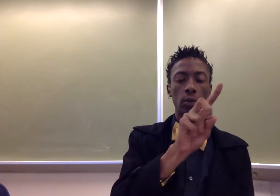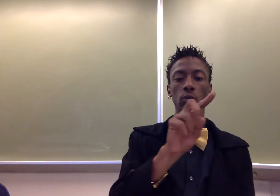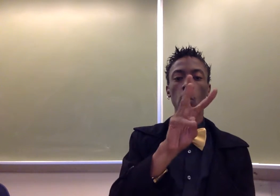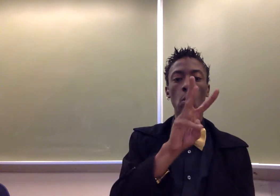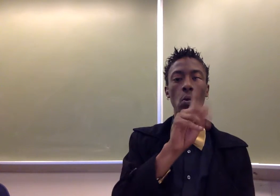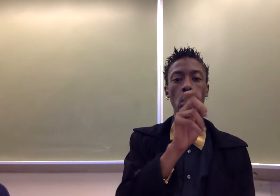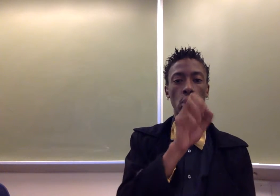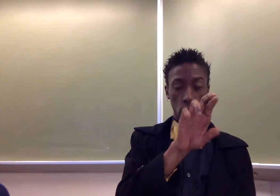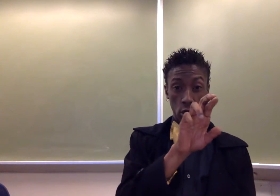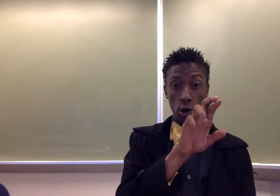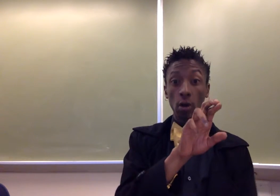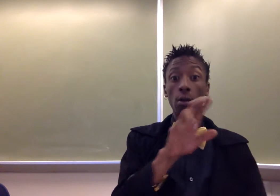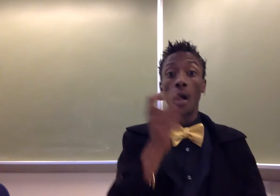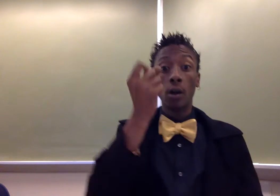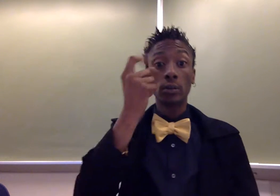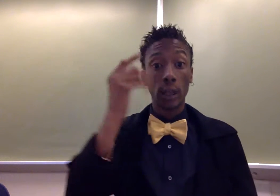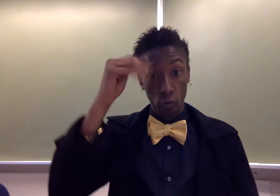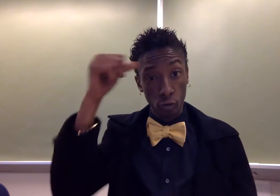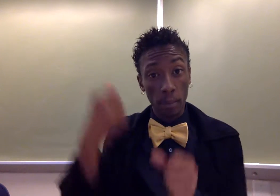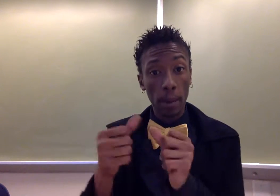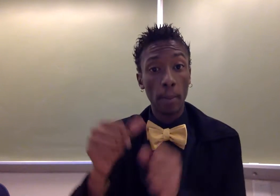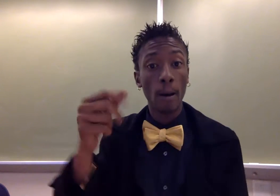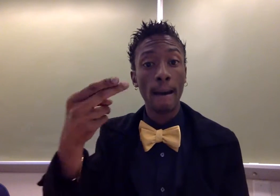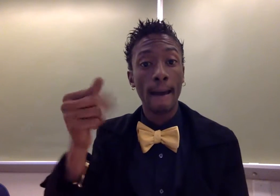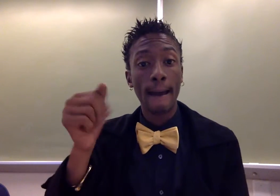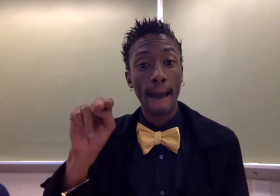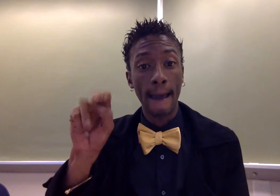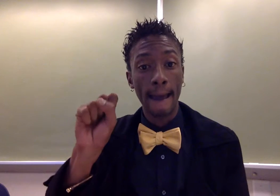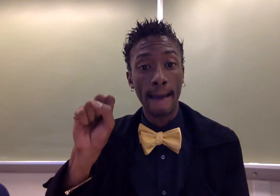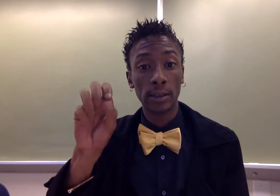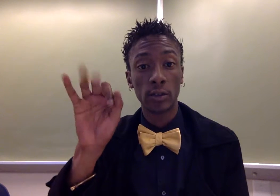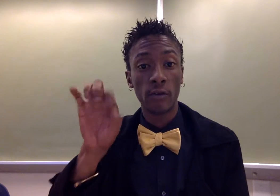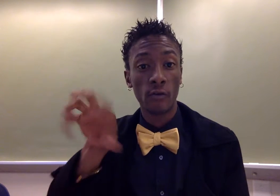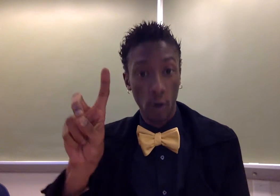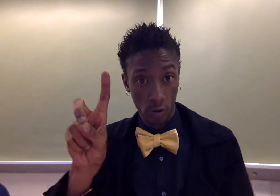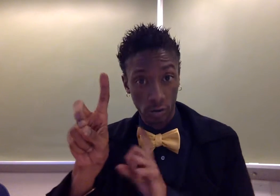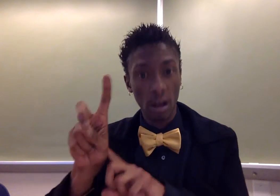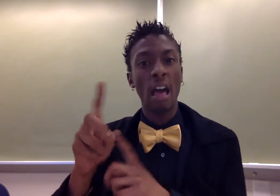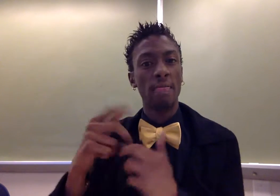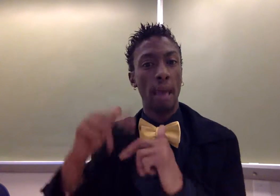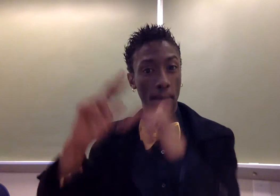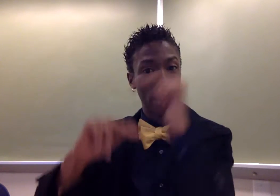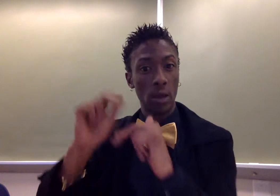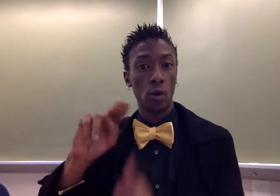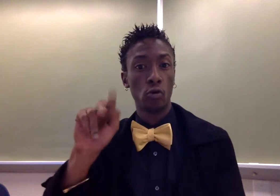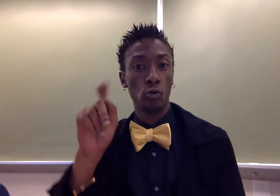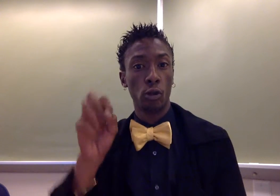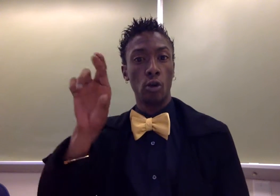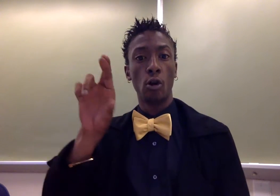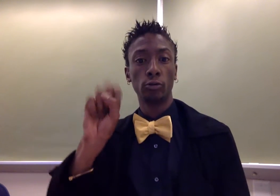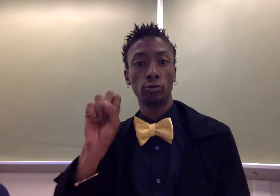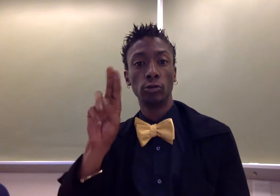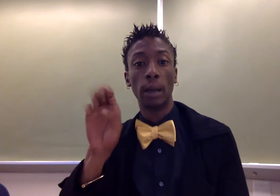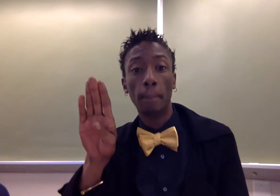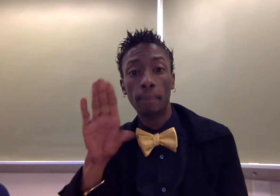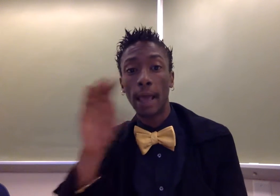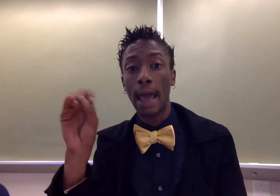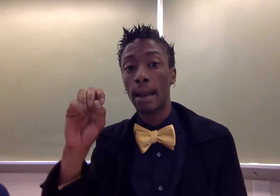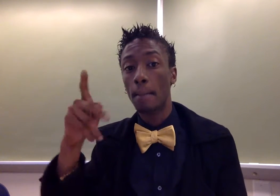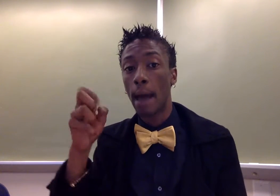took place there in the building of nuclear submarines and for a nuclear power plant? In fact, if we back up